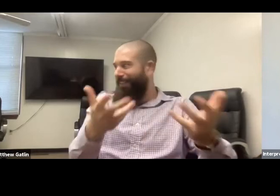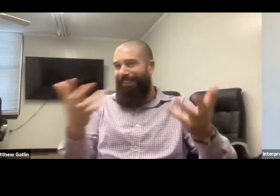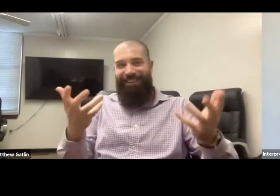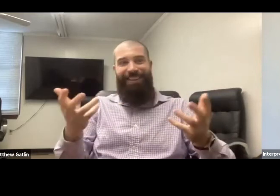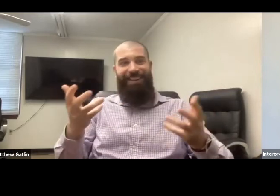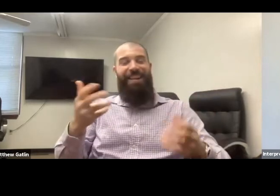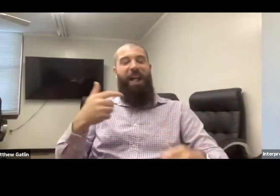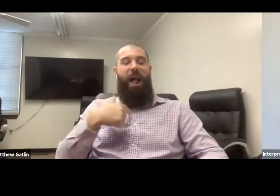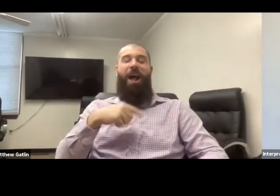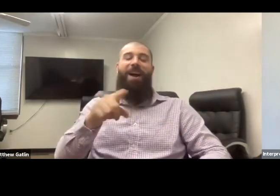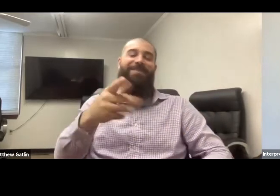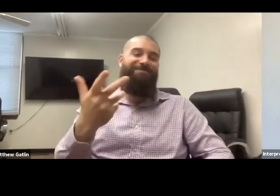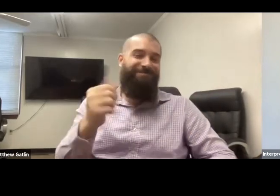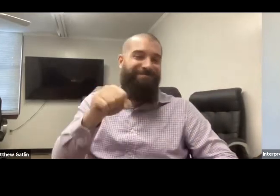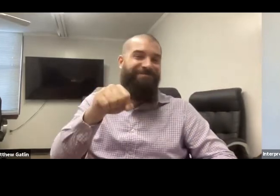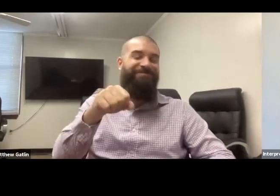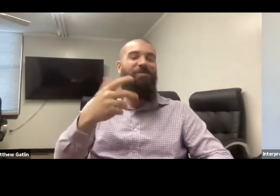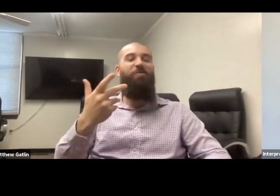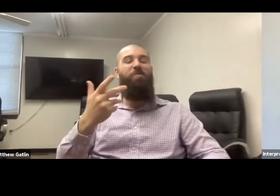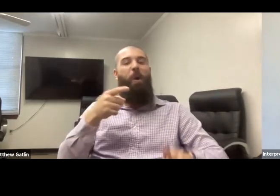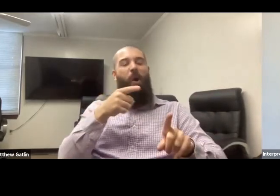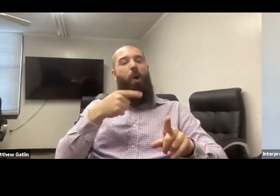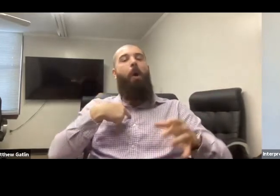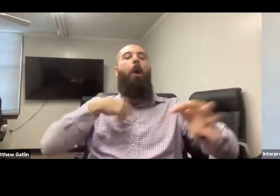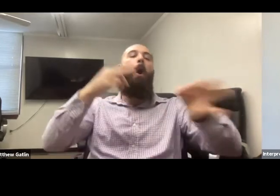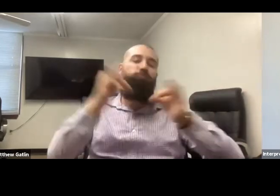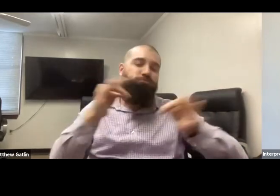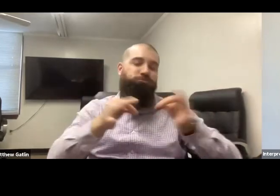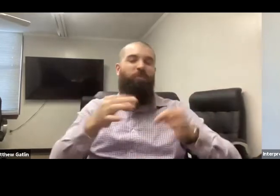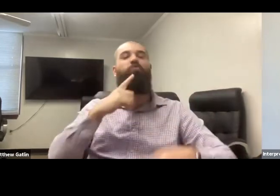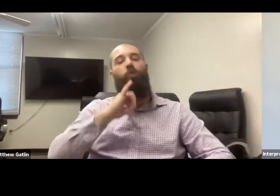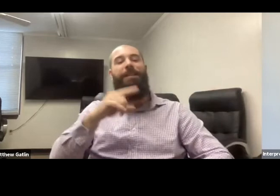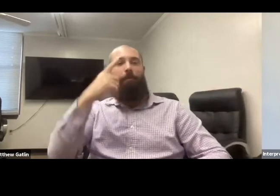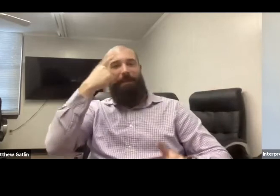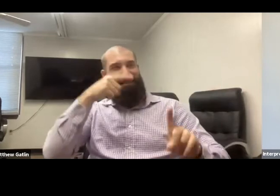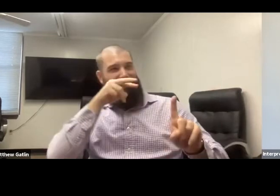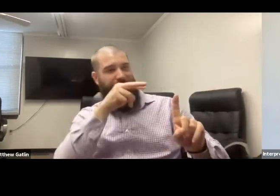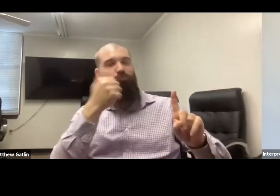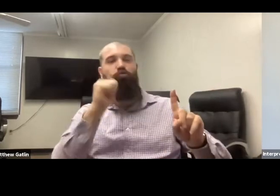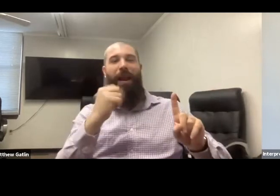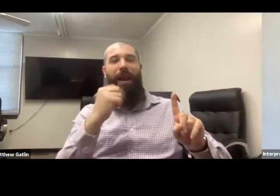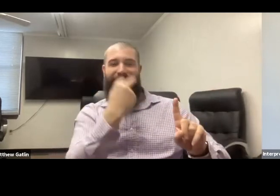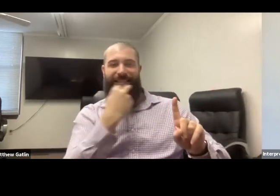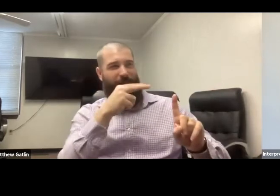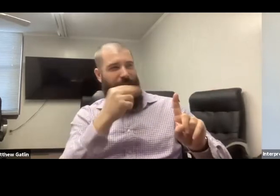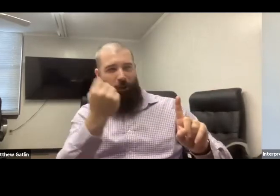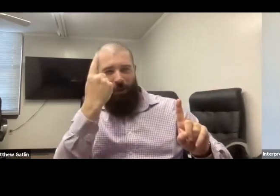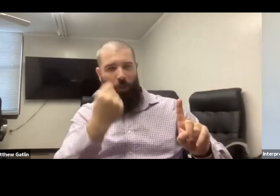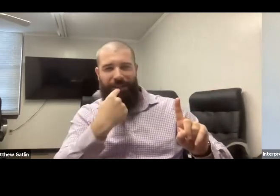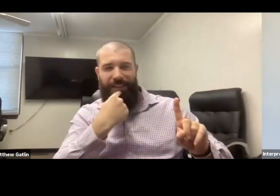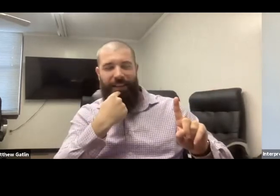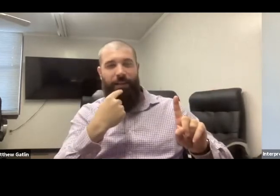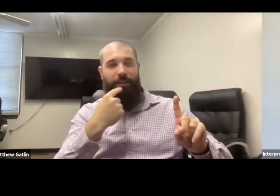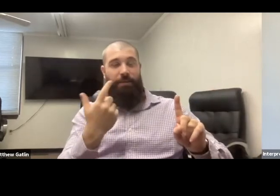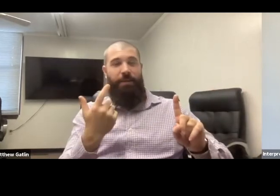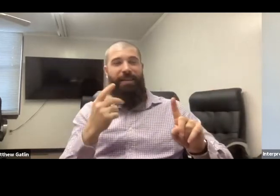And the mom said, but that's dangerous to do while I'm driving. So, but I explained, really, the viewpoint,